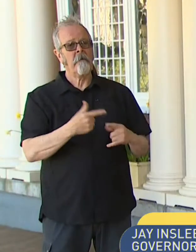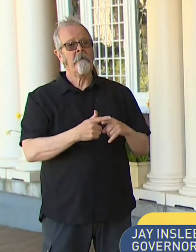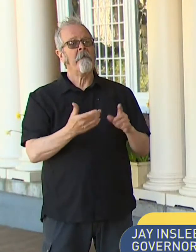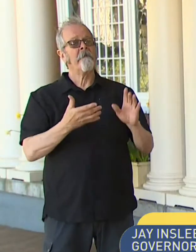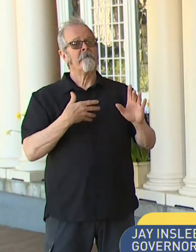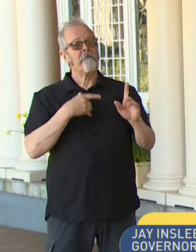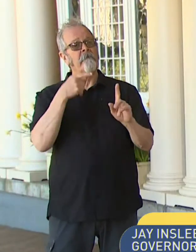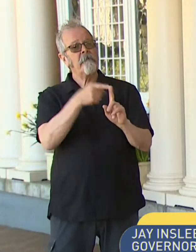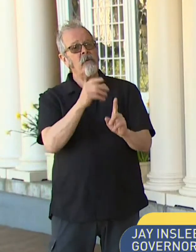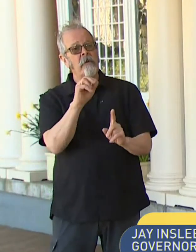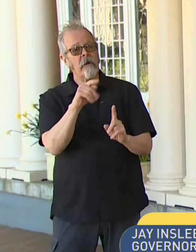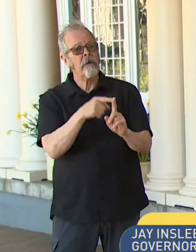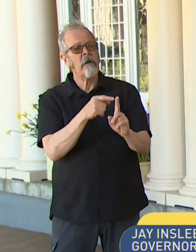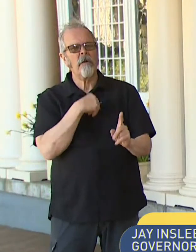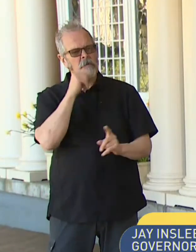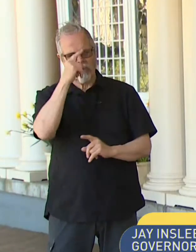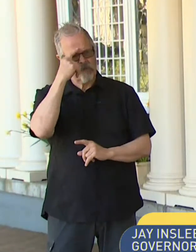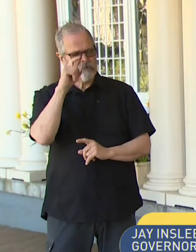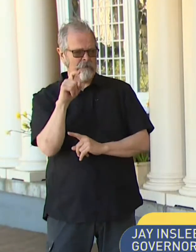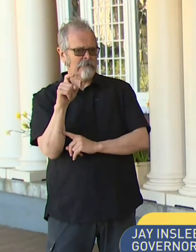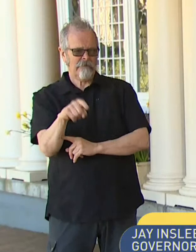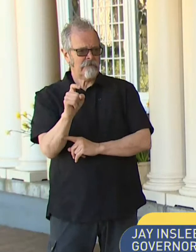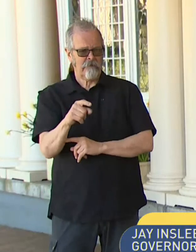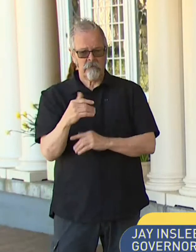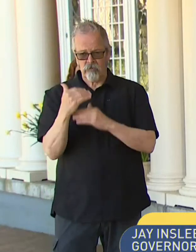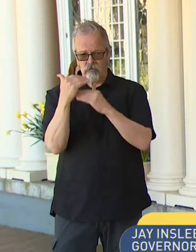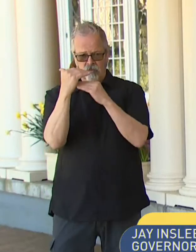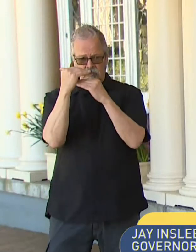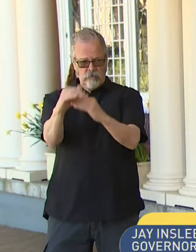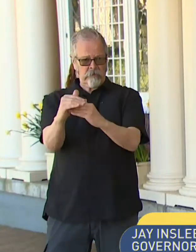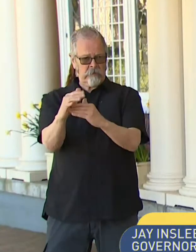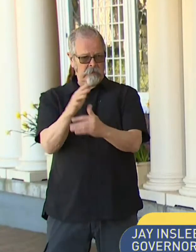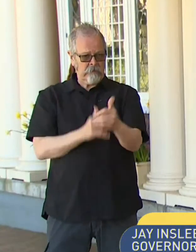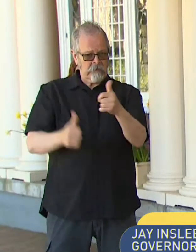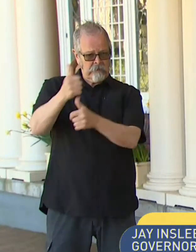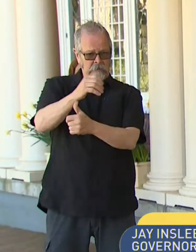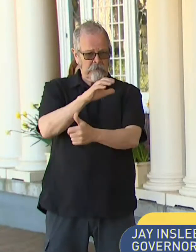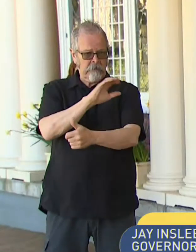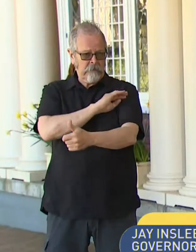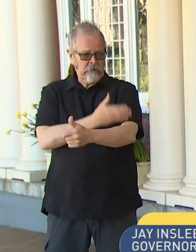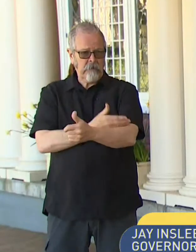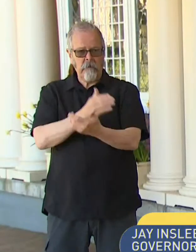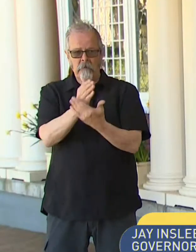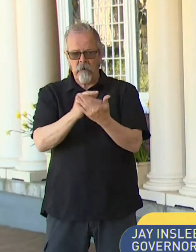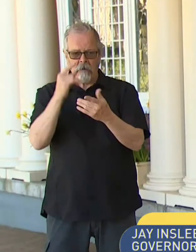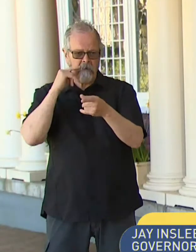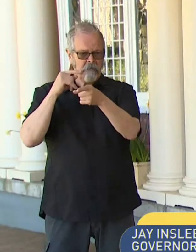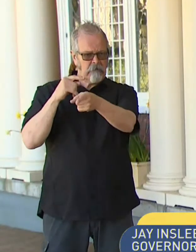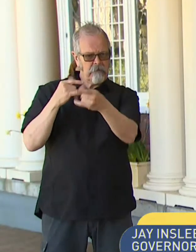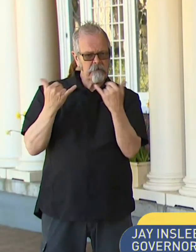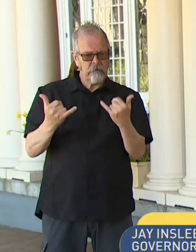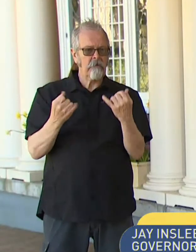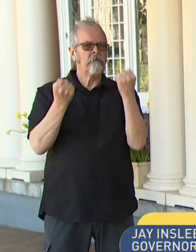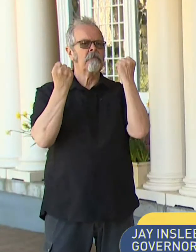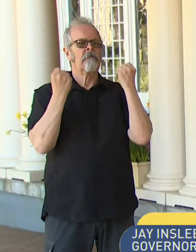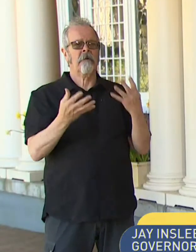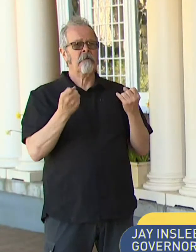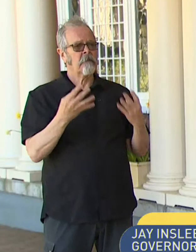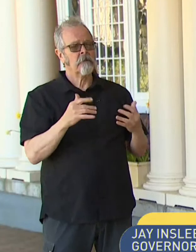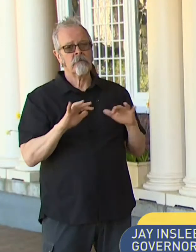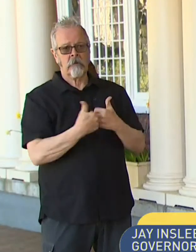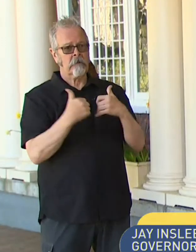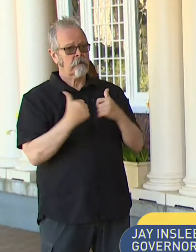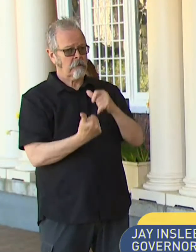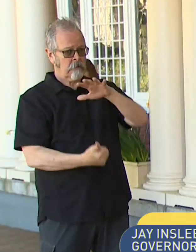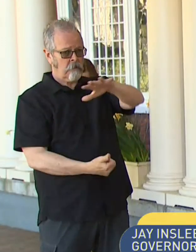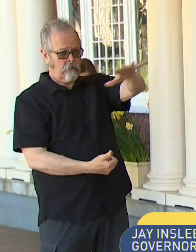it's necessary to restrain executive authority, in part because we've had now dozens of challenges against